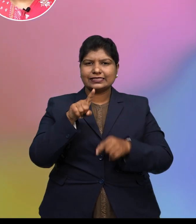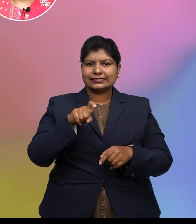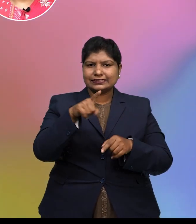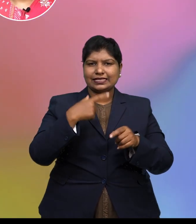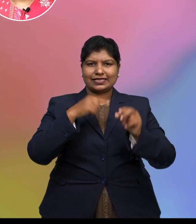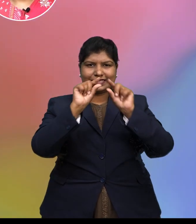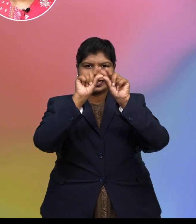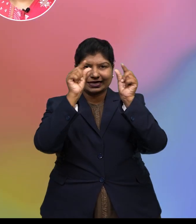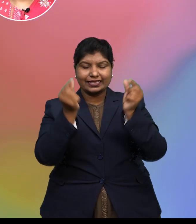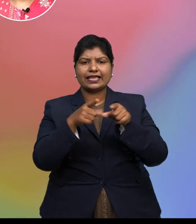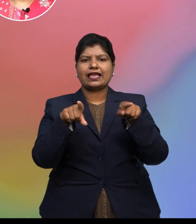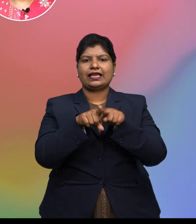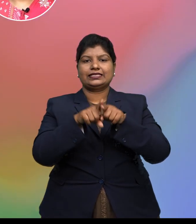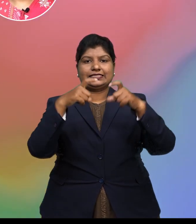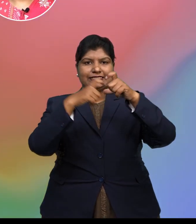like ectoderm,